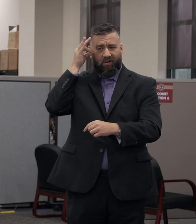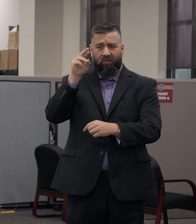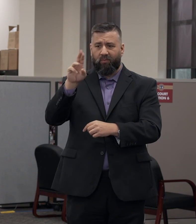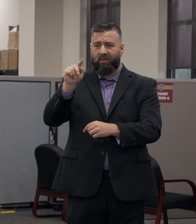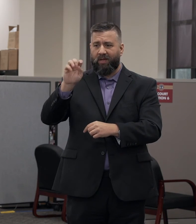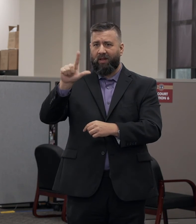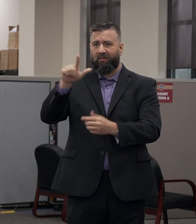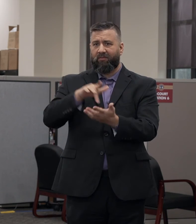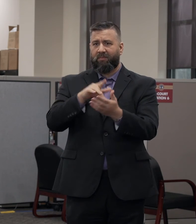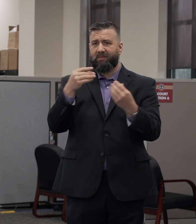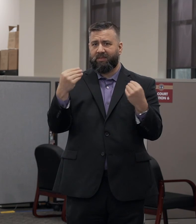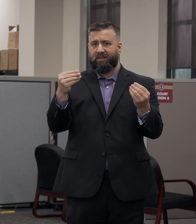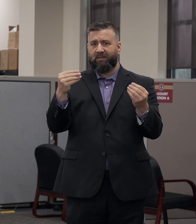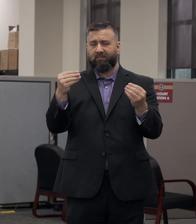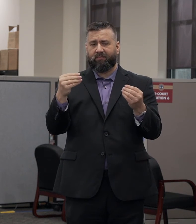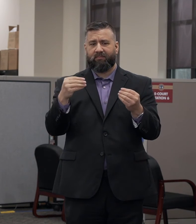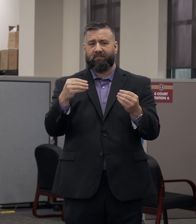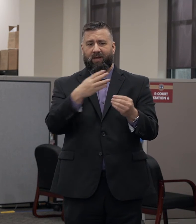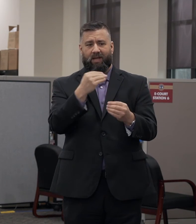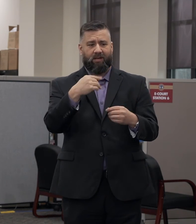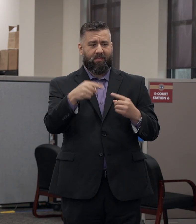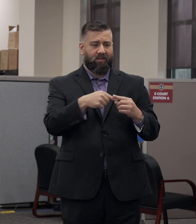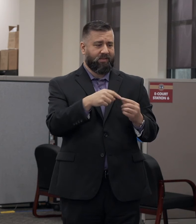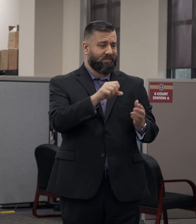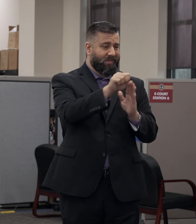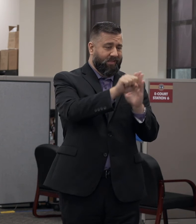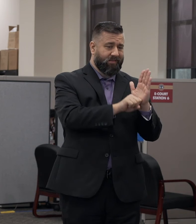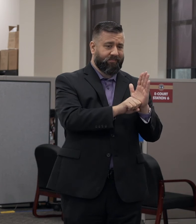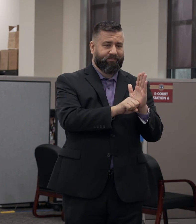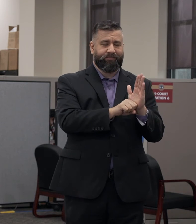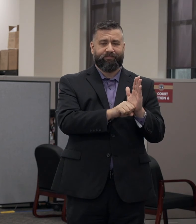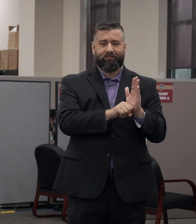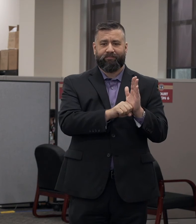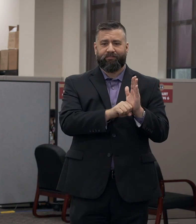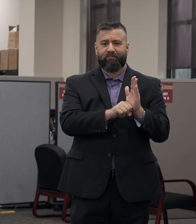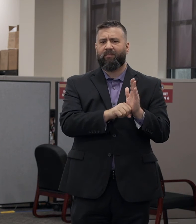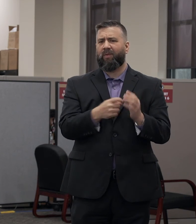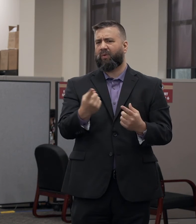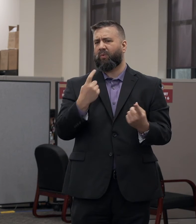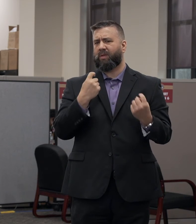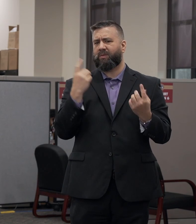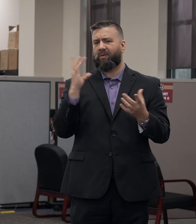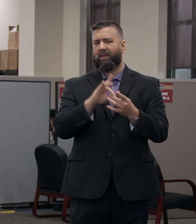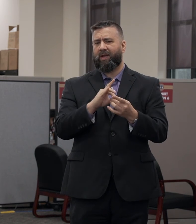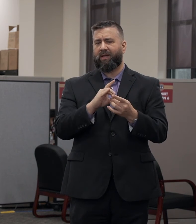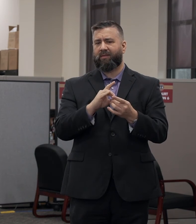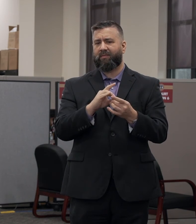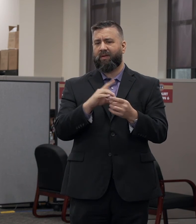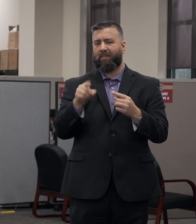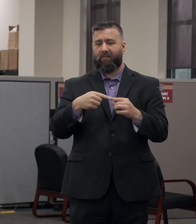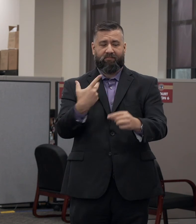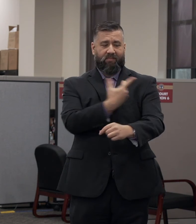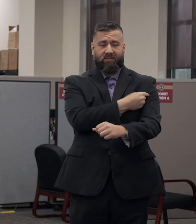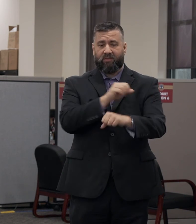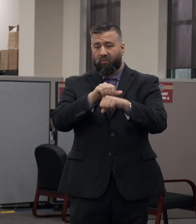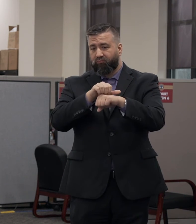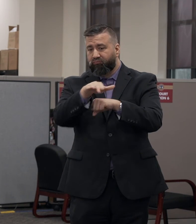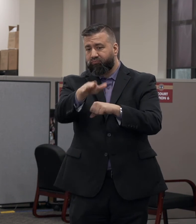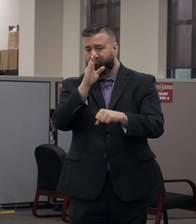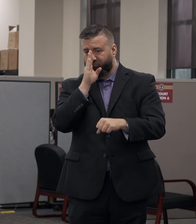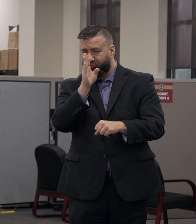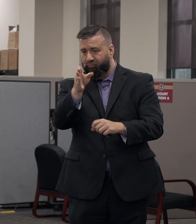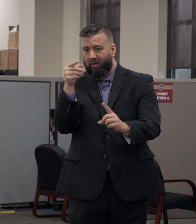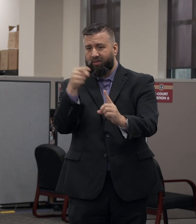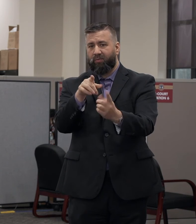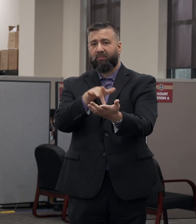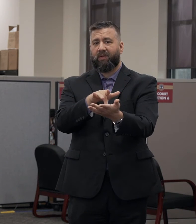I don't know that. The question is about vaccine that's going directly to pharmacies that isn't a part of the allotment that we get to